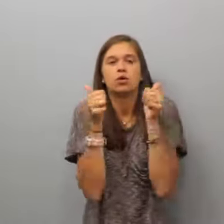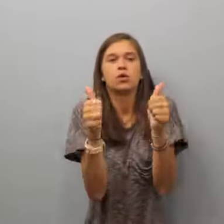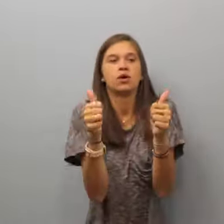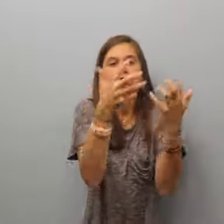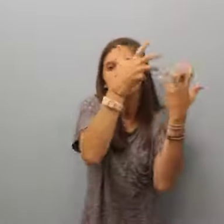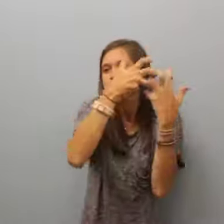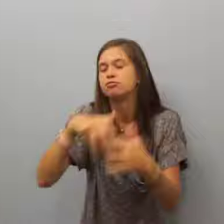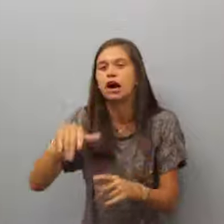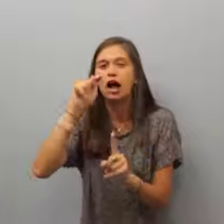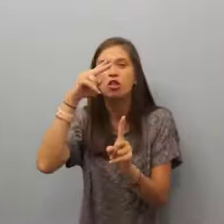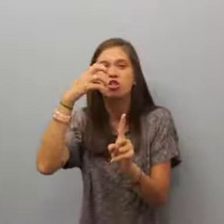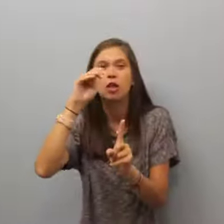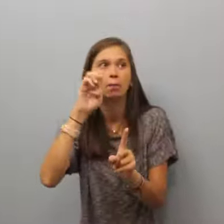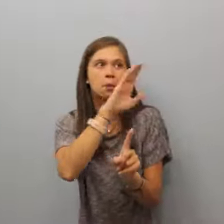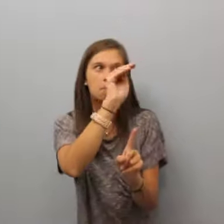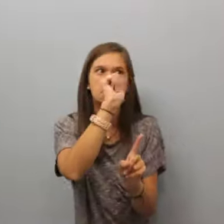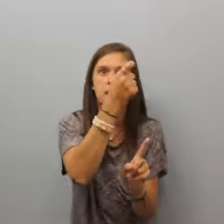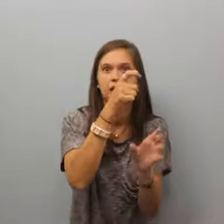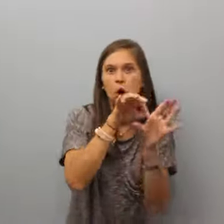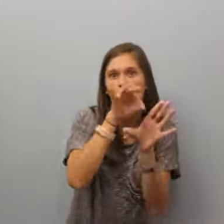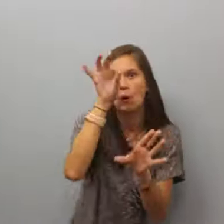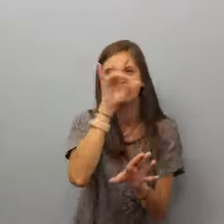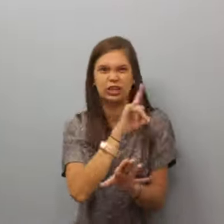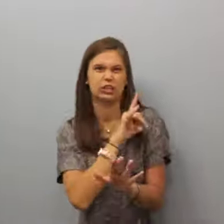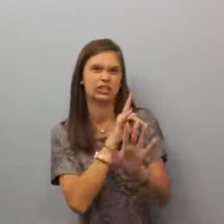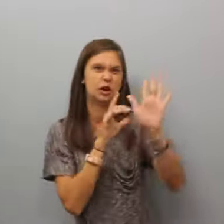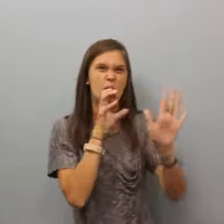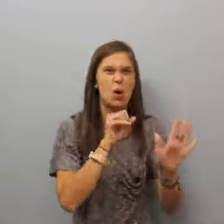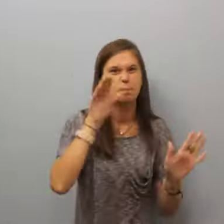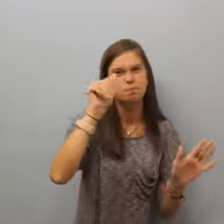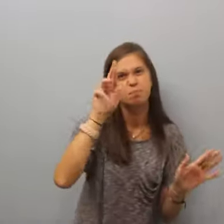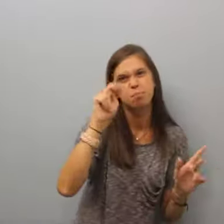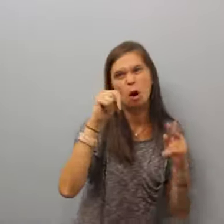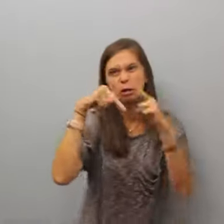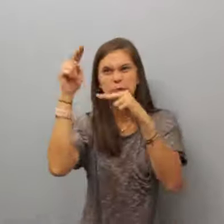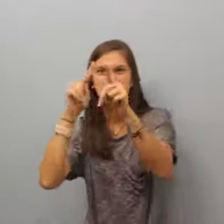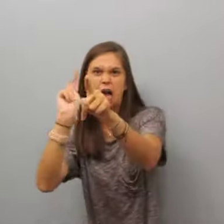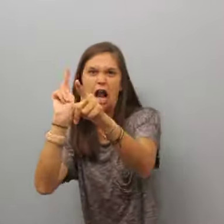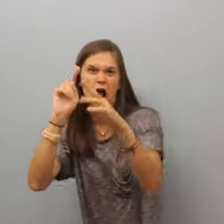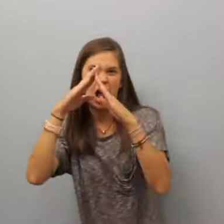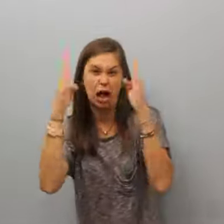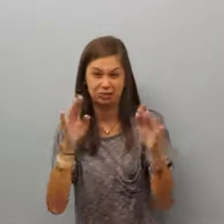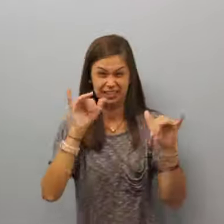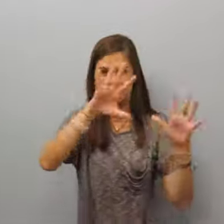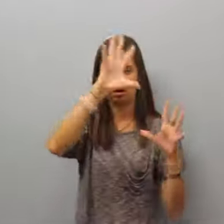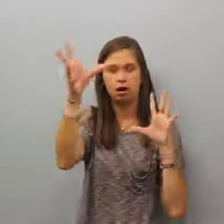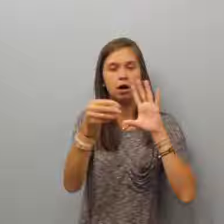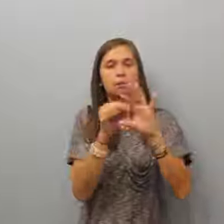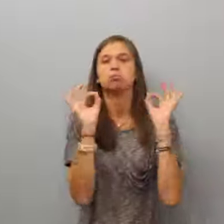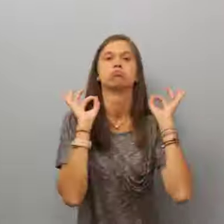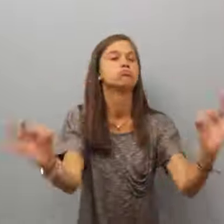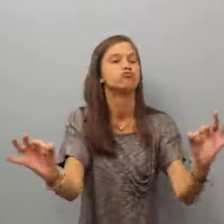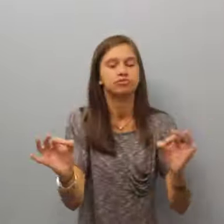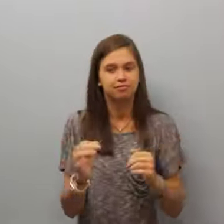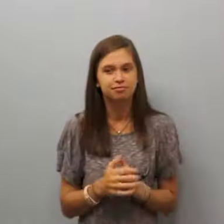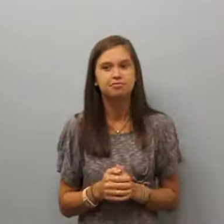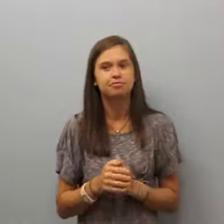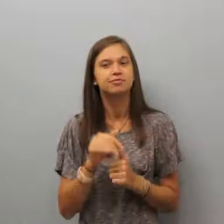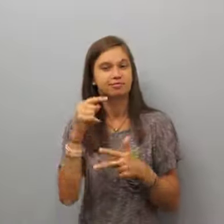Center annual Halloween party. It's so fun to get together and go to homecoming and have the theme and Mac the Ghost